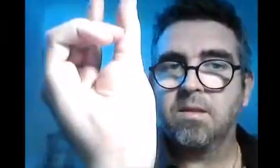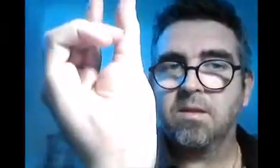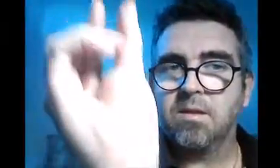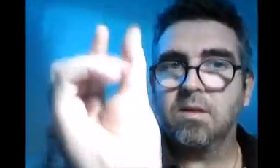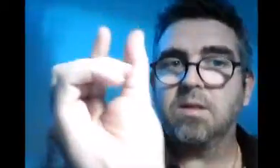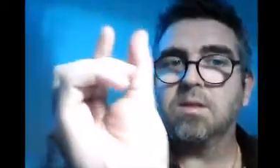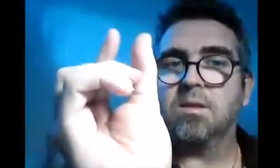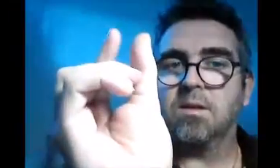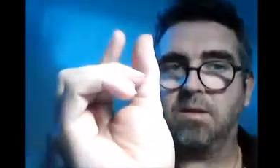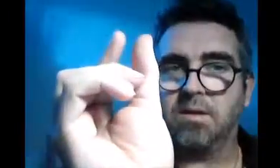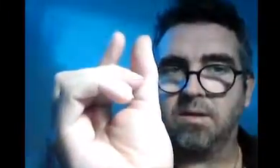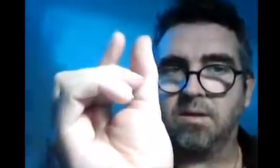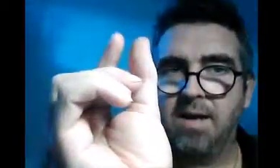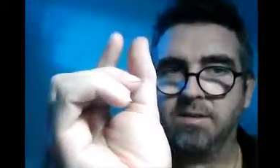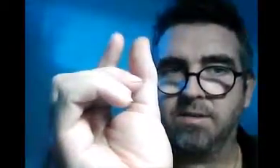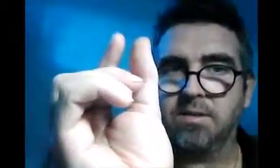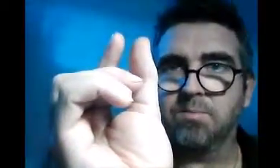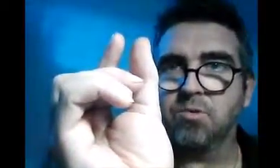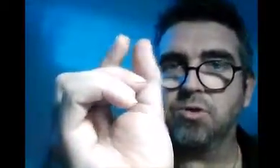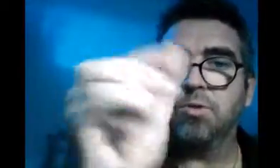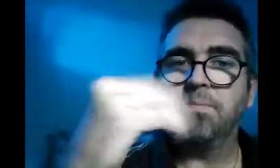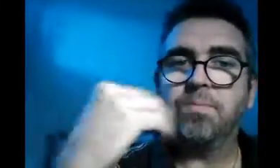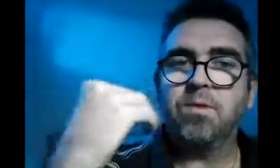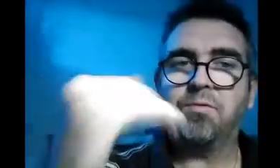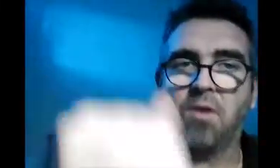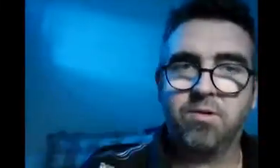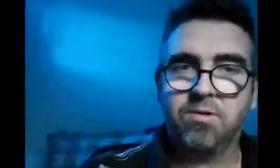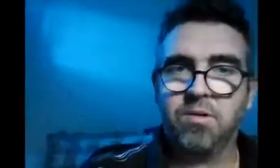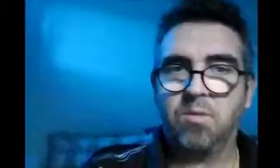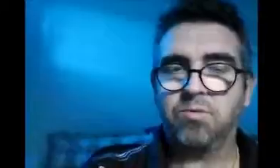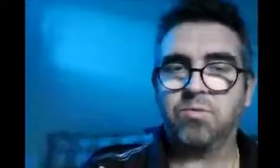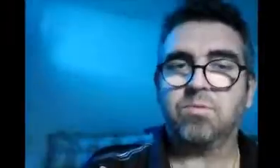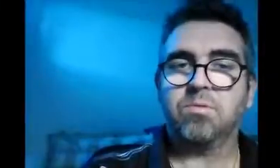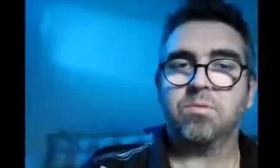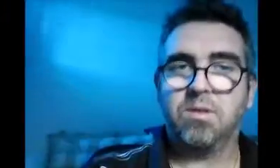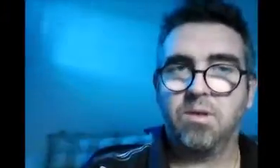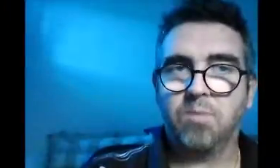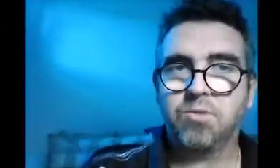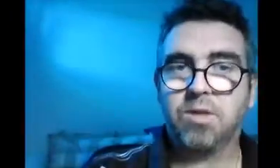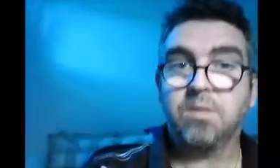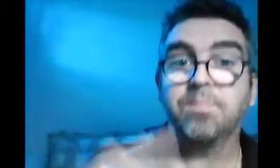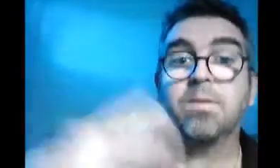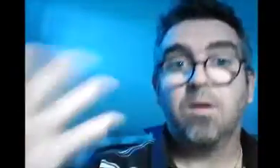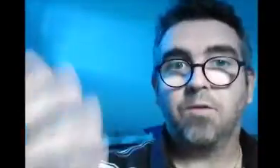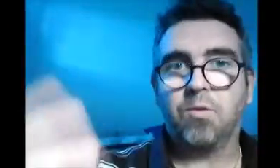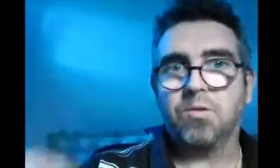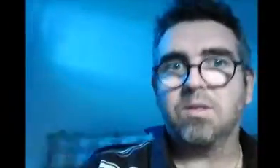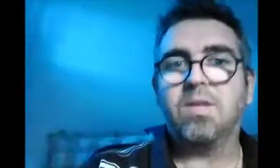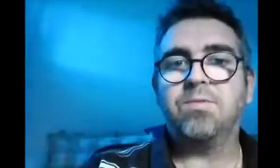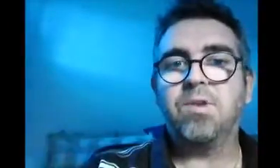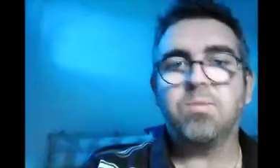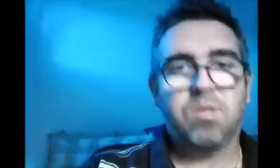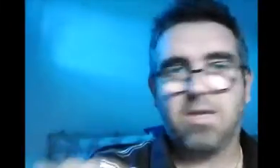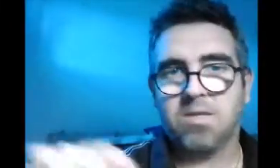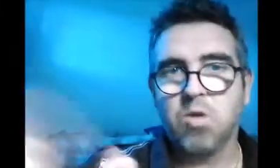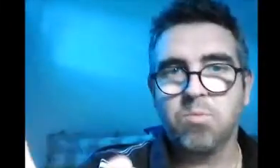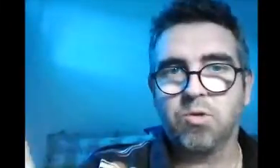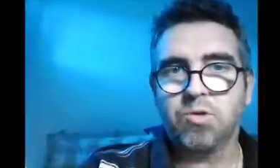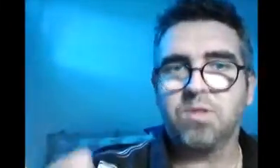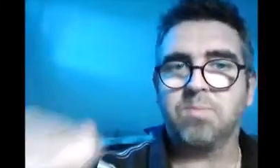The tighter this motion, the farther the object. Of course, if the object has no motion, this means